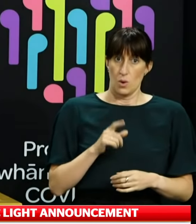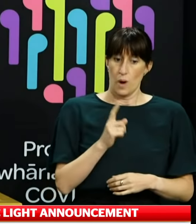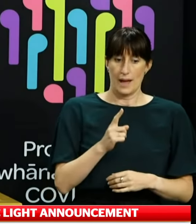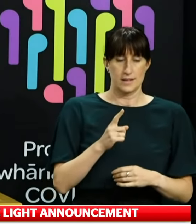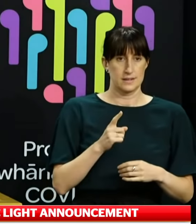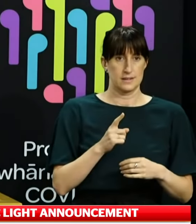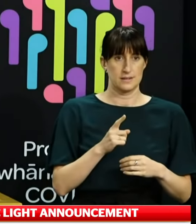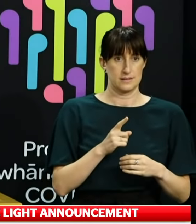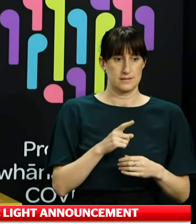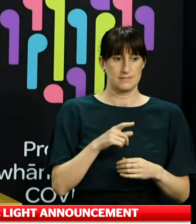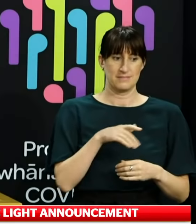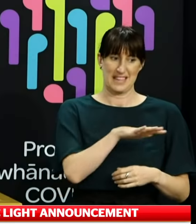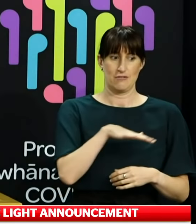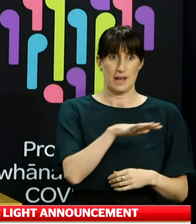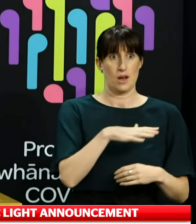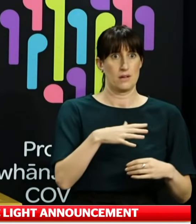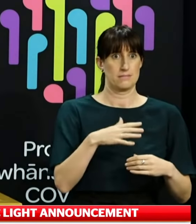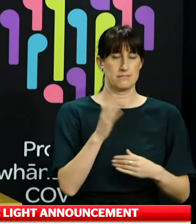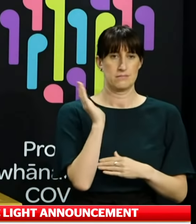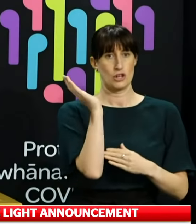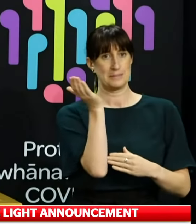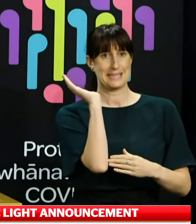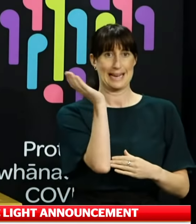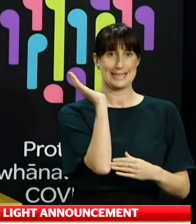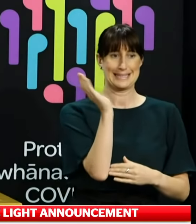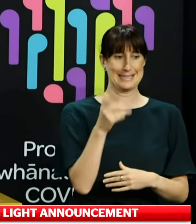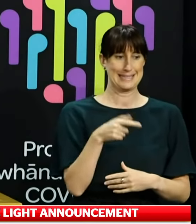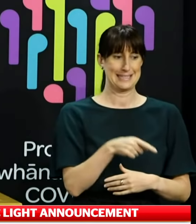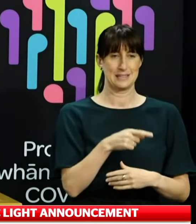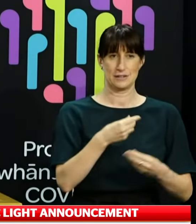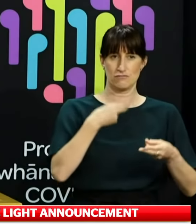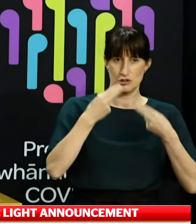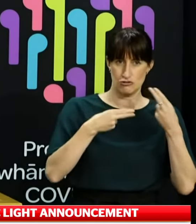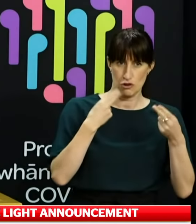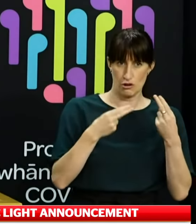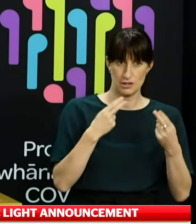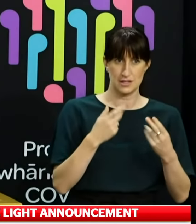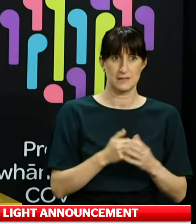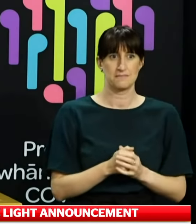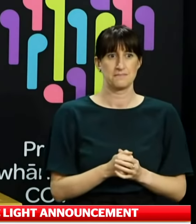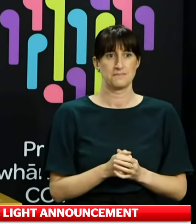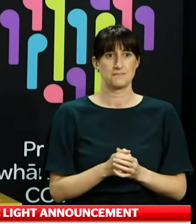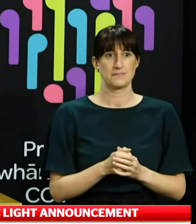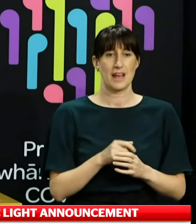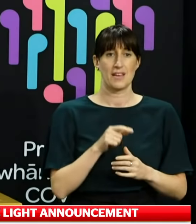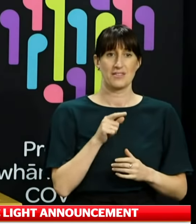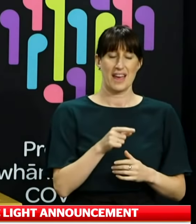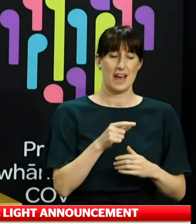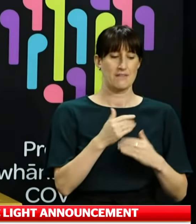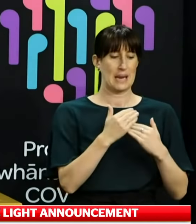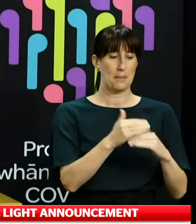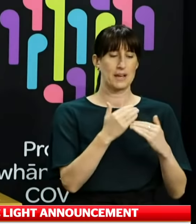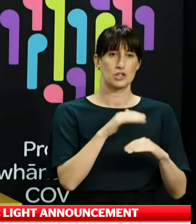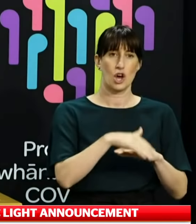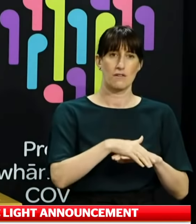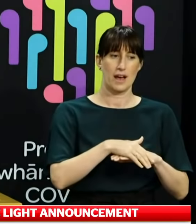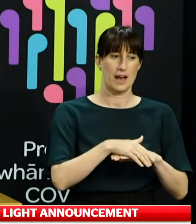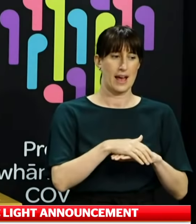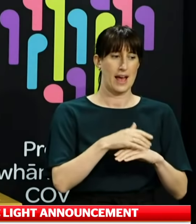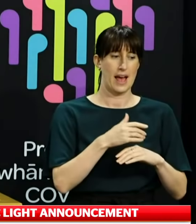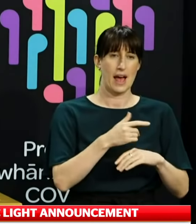going to face a weekend where Easter trading restrictions are in place instead of COVID restrictions. Did Cabinet consider at